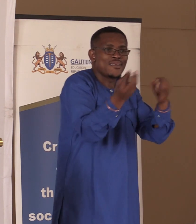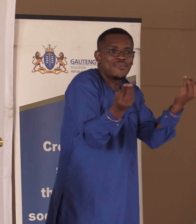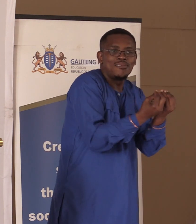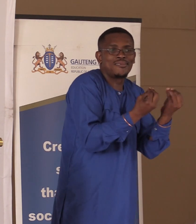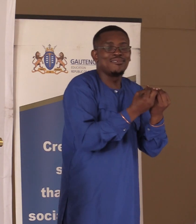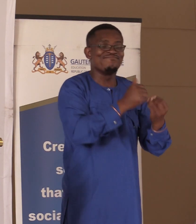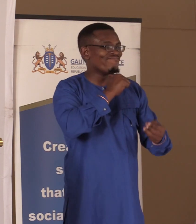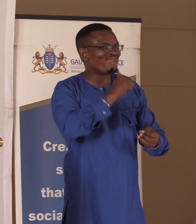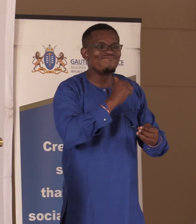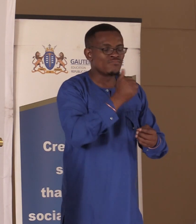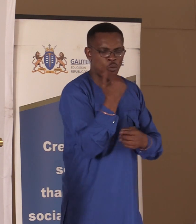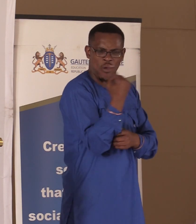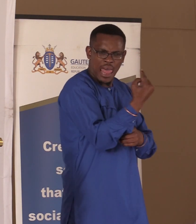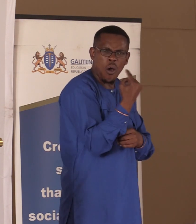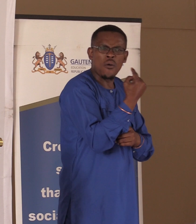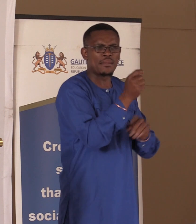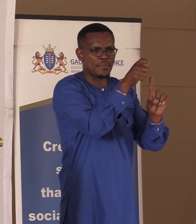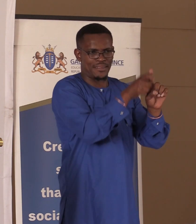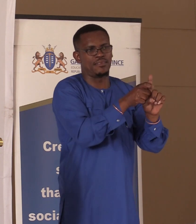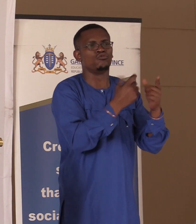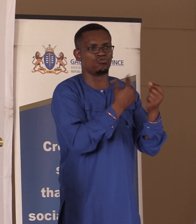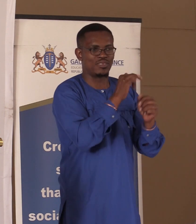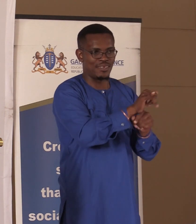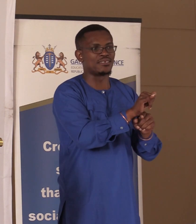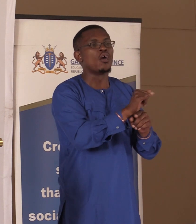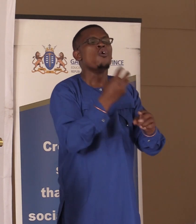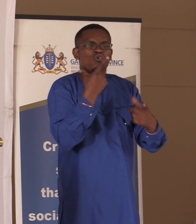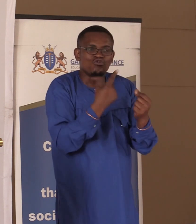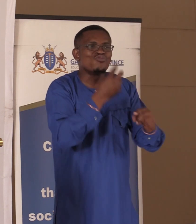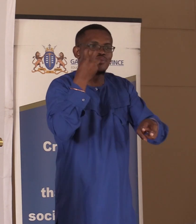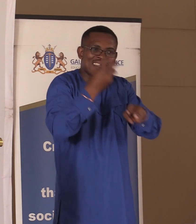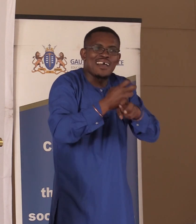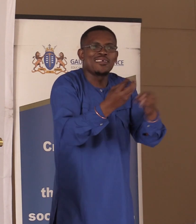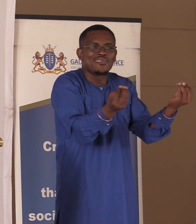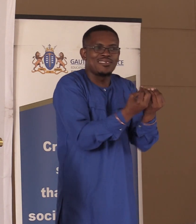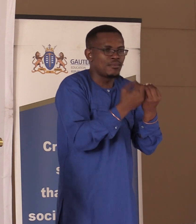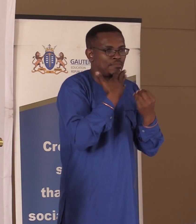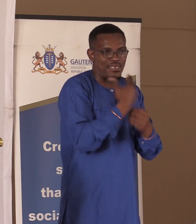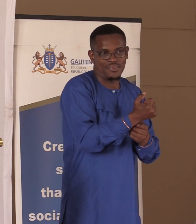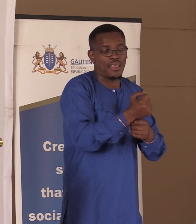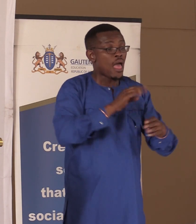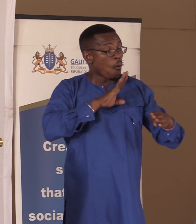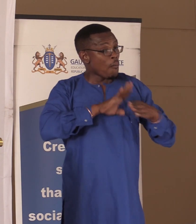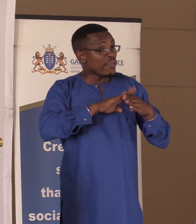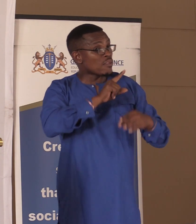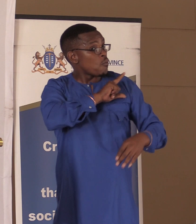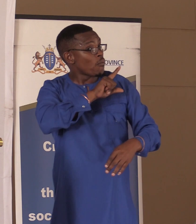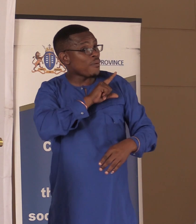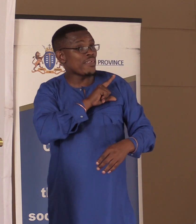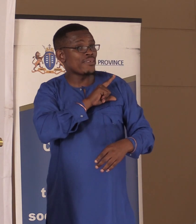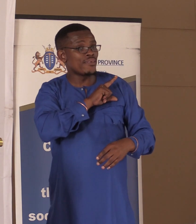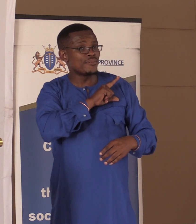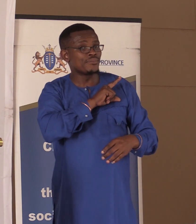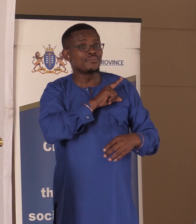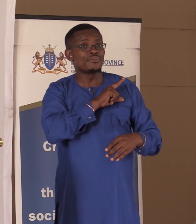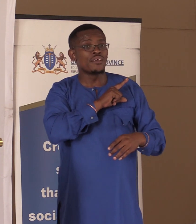if you're the only one who's doing it. Do the hard things. The reason why we've got the